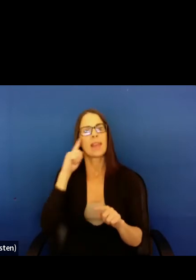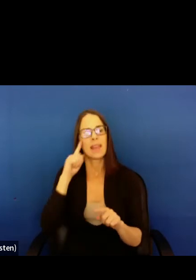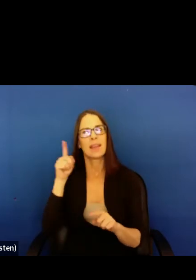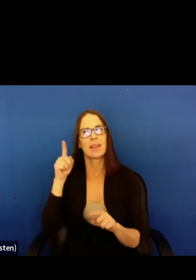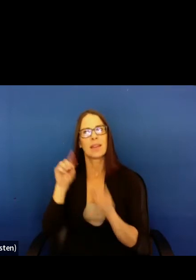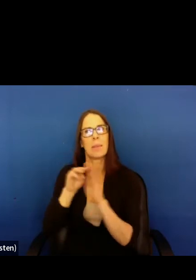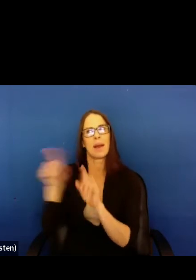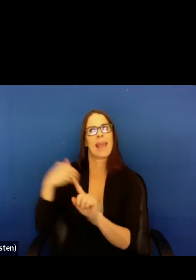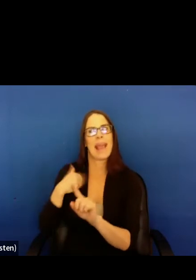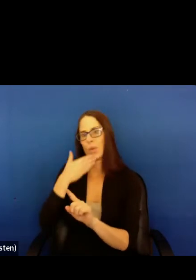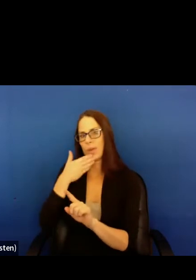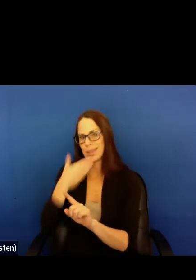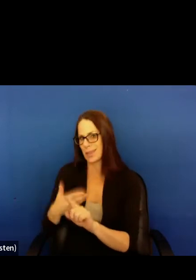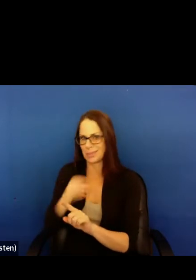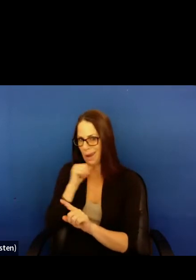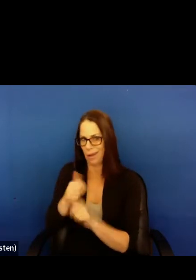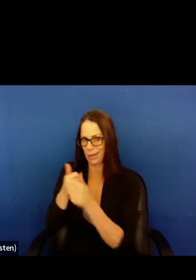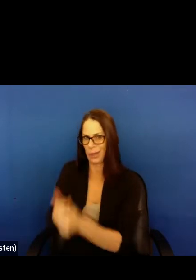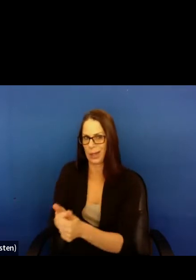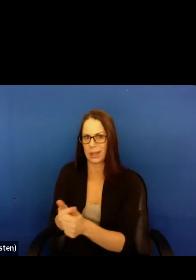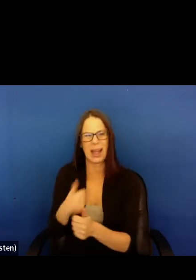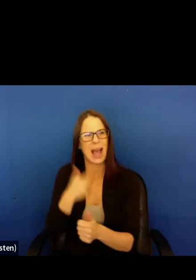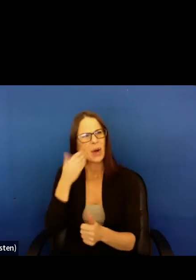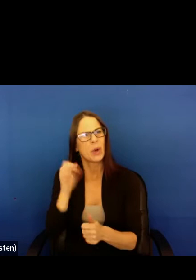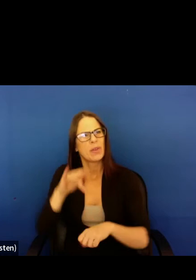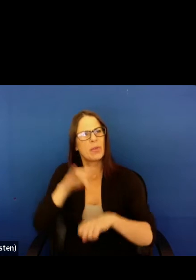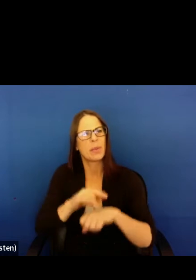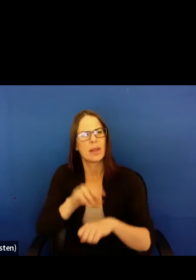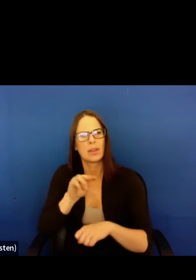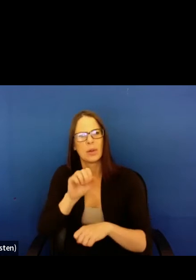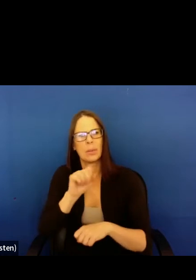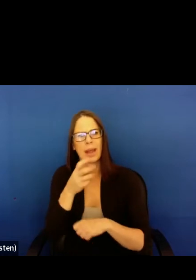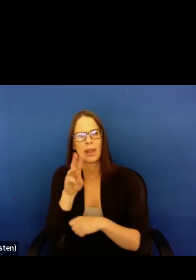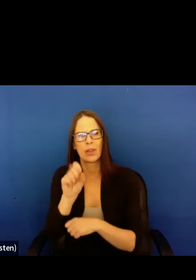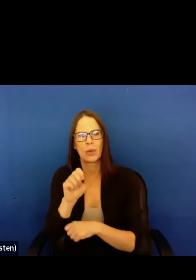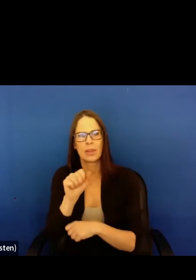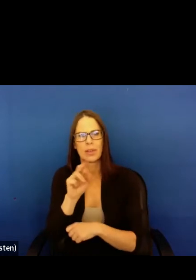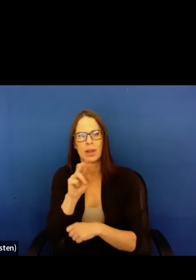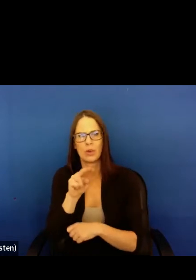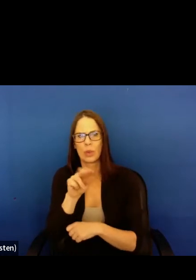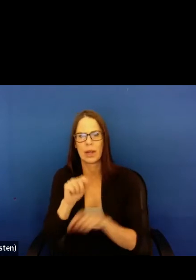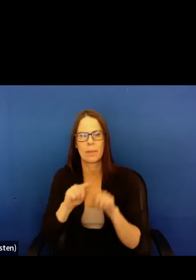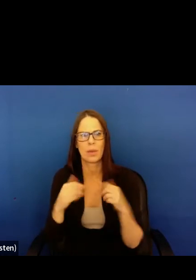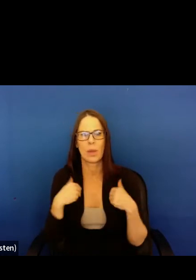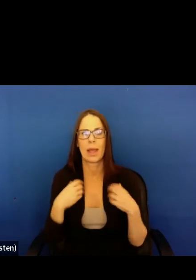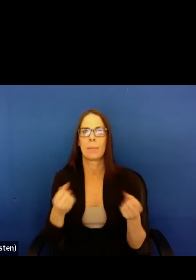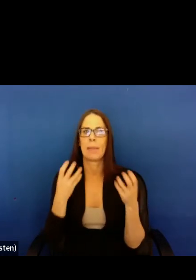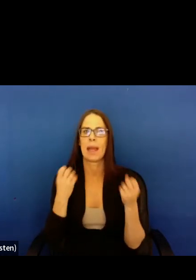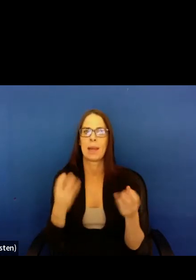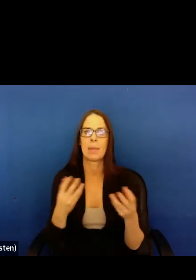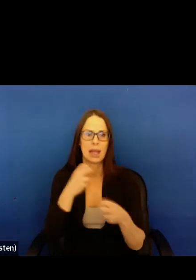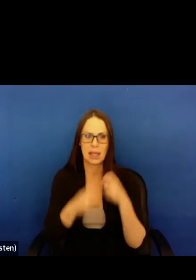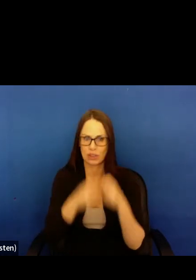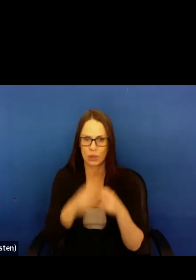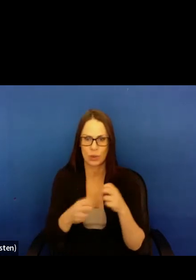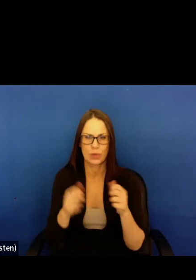Also, I don't know if anyone's been through Matthews Arena, but there were loads of issues with